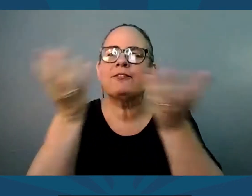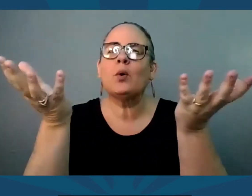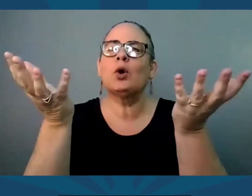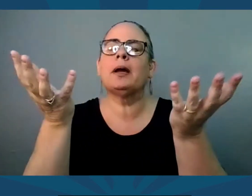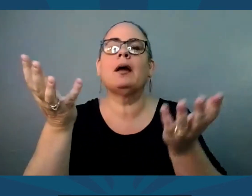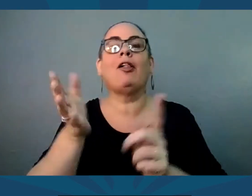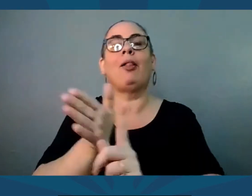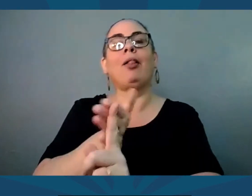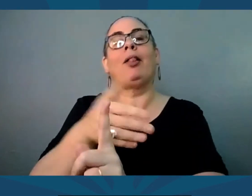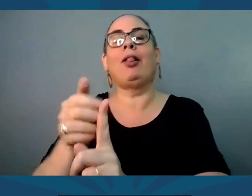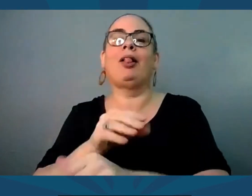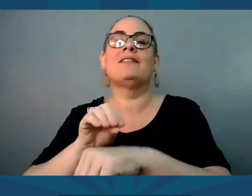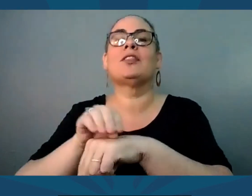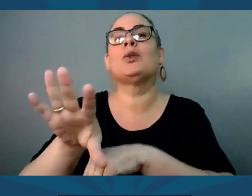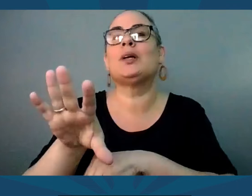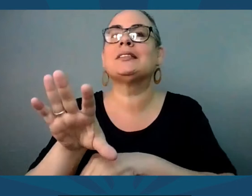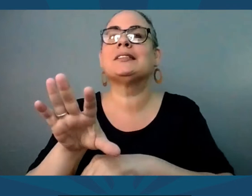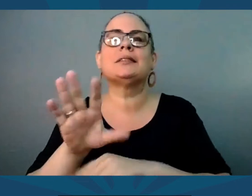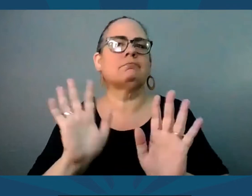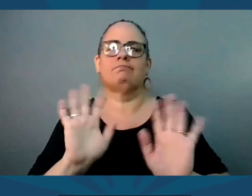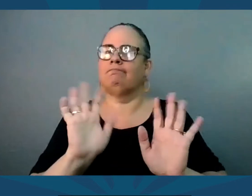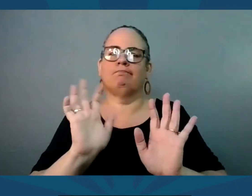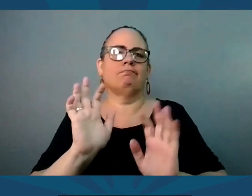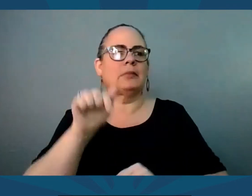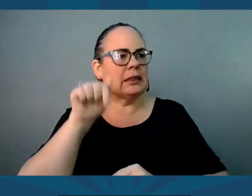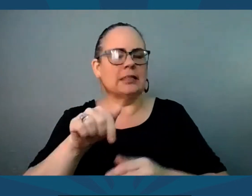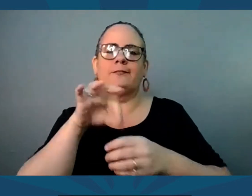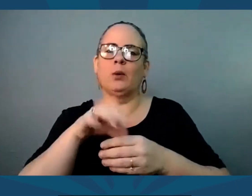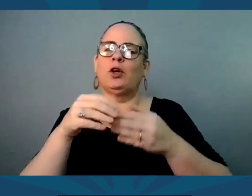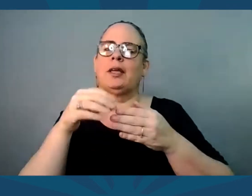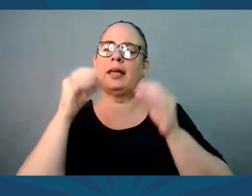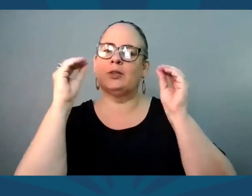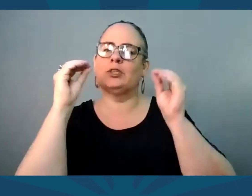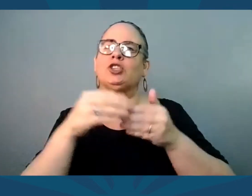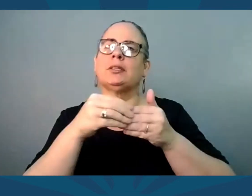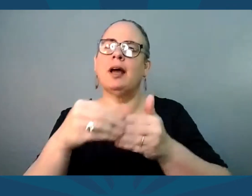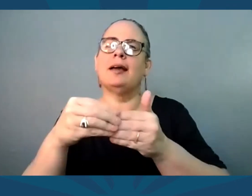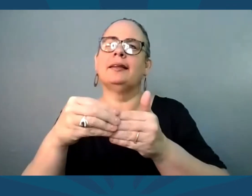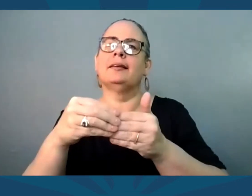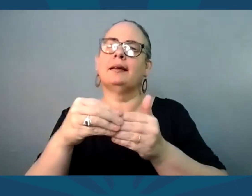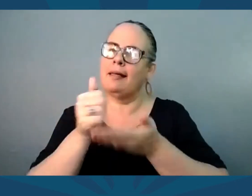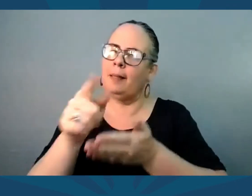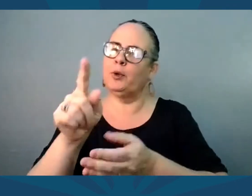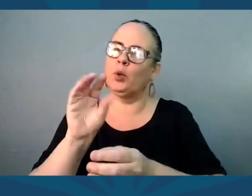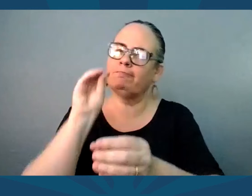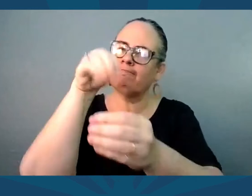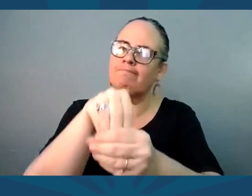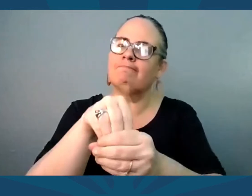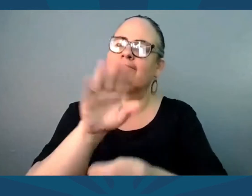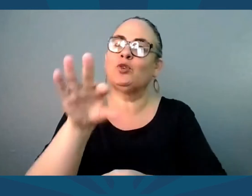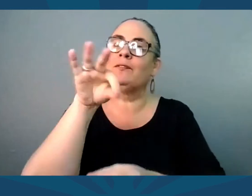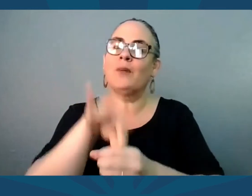Our goal is to educate and inform, not influence. And we hope this voter education guide